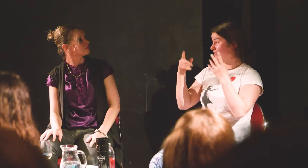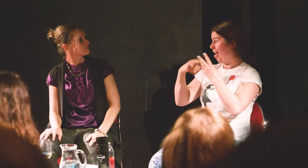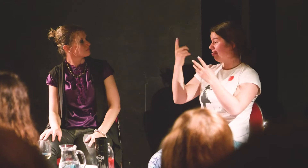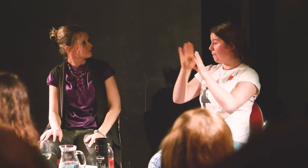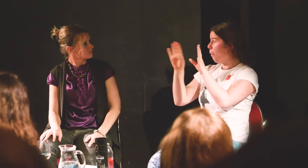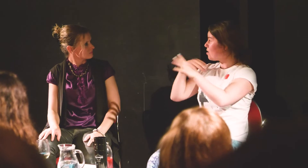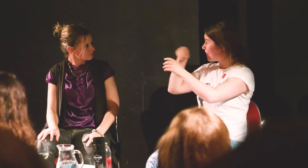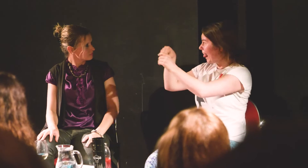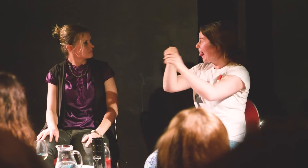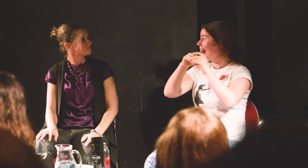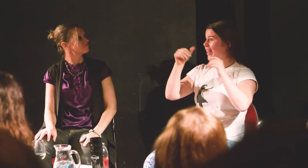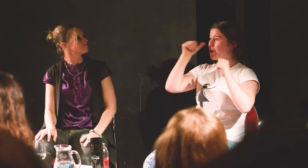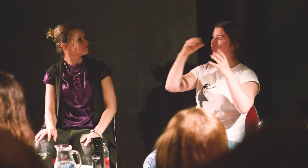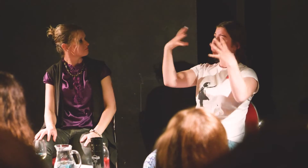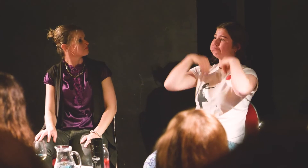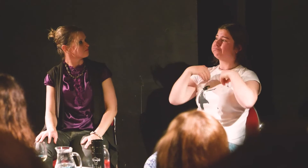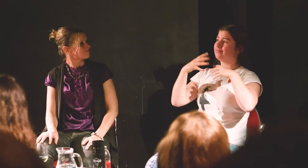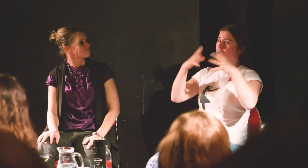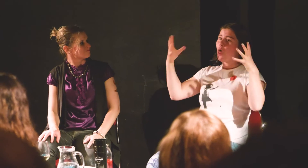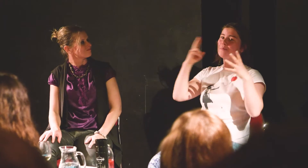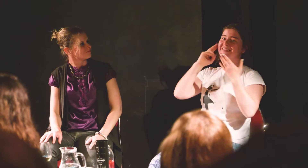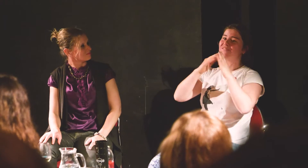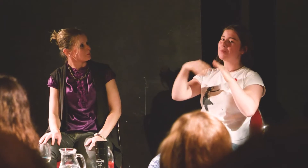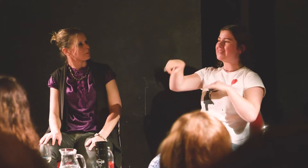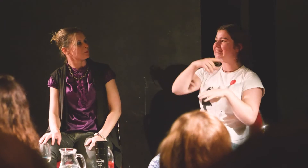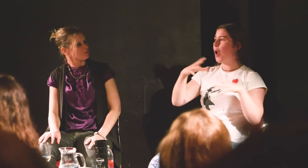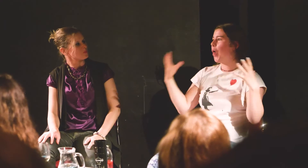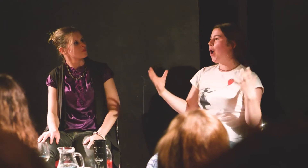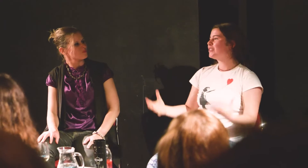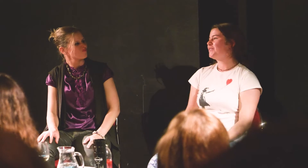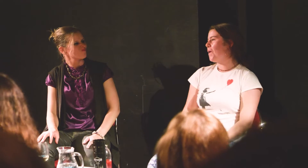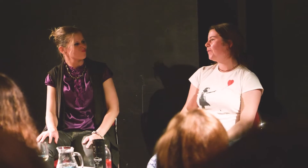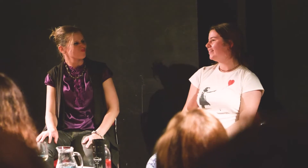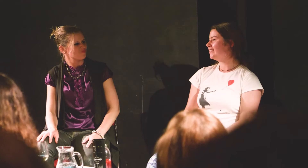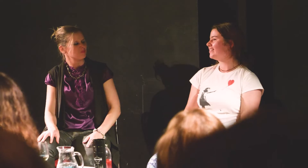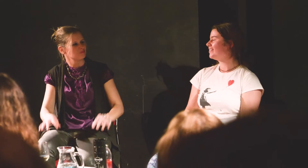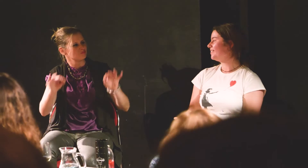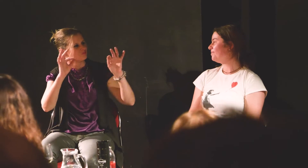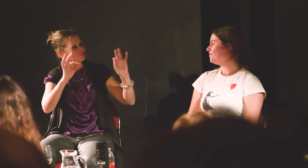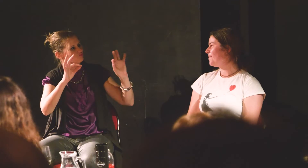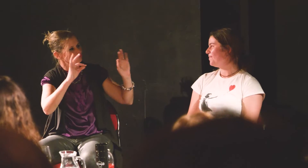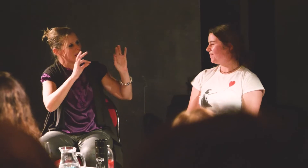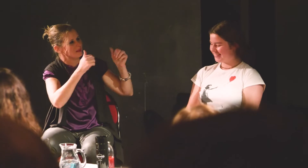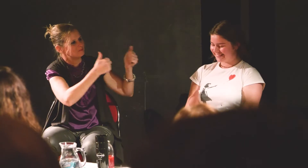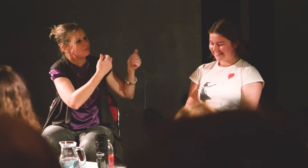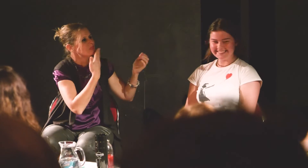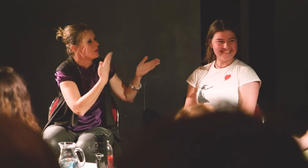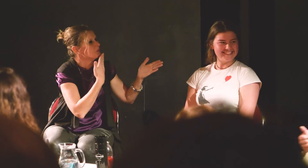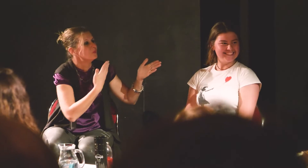at Deaf Club. I've been involved in a lot of other boards actually, and it is a lot of stress and expectation on me to do well.